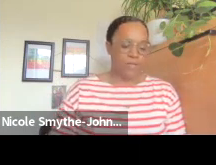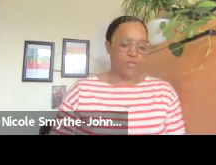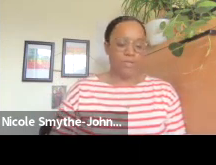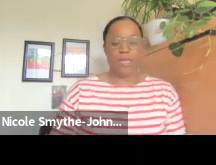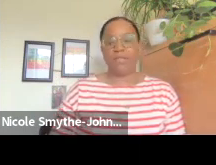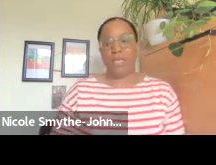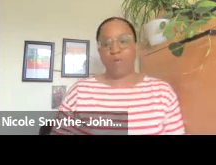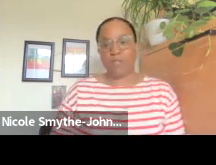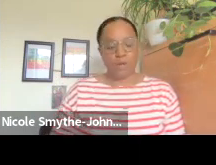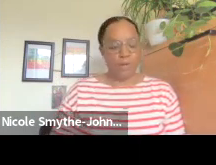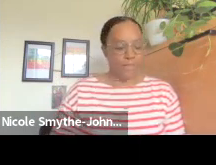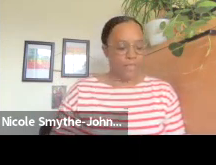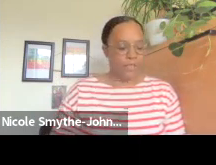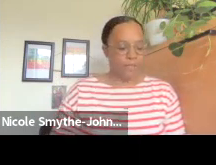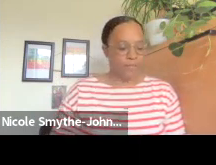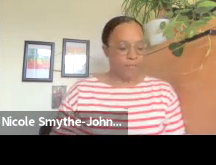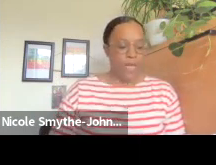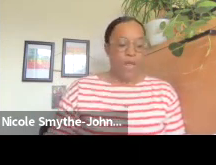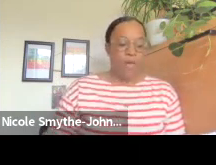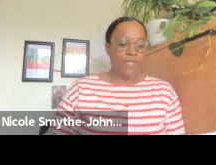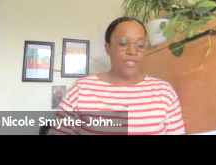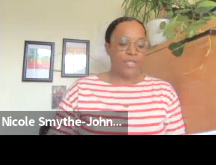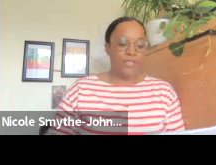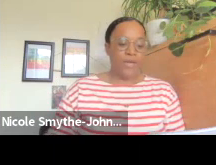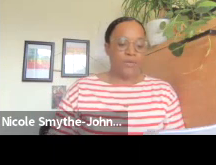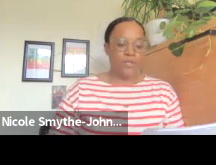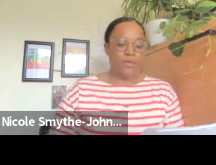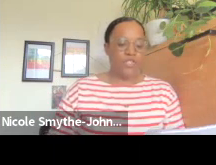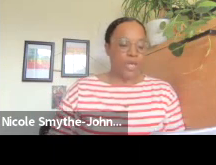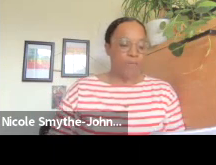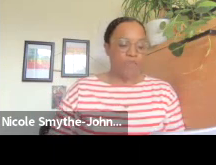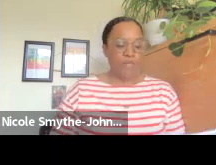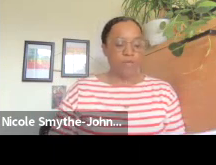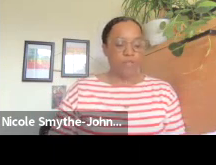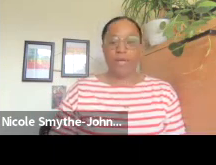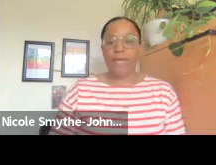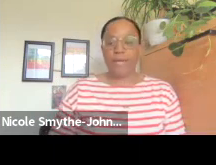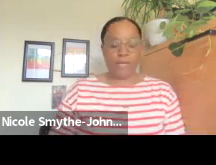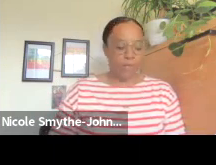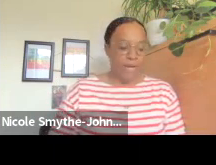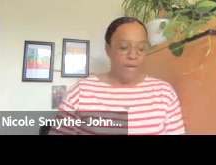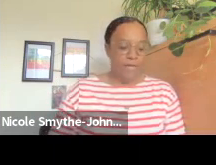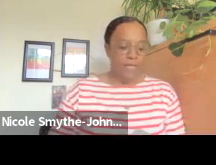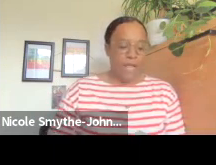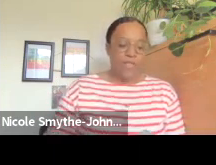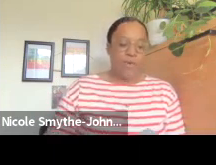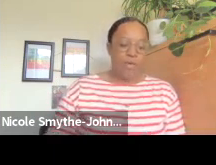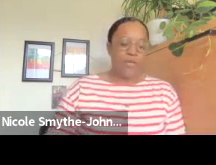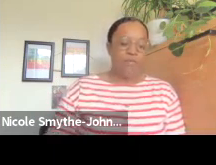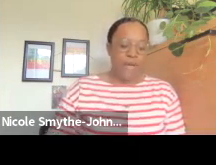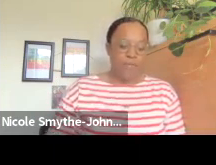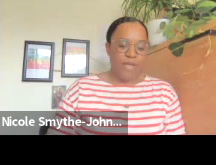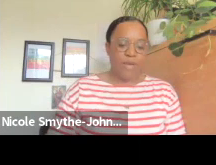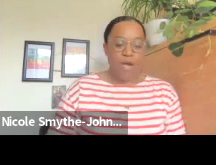highly constructed landscape of the sugar plantation. Plantation landscapes were not only shaped by fields of sugarcane and later bananas, they were